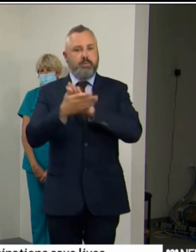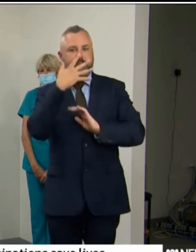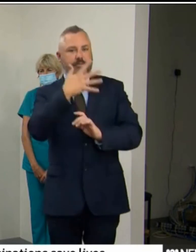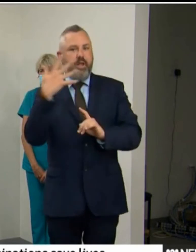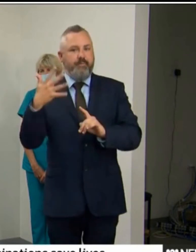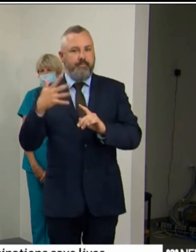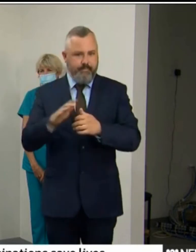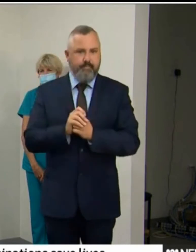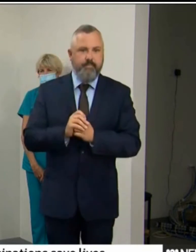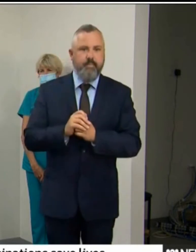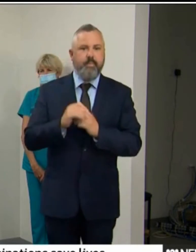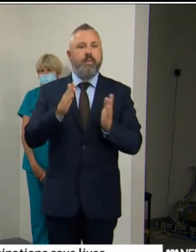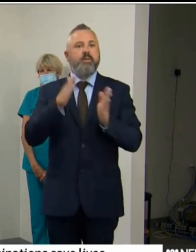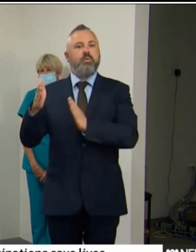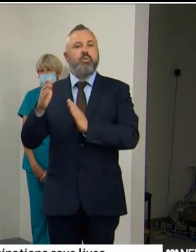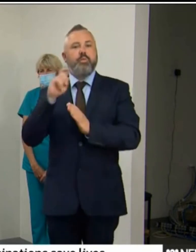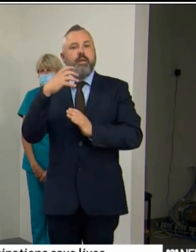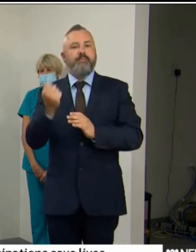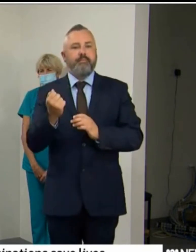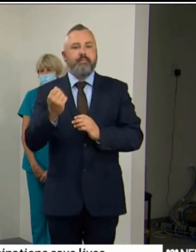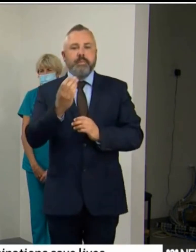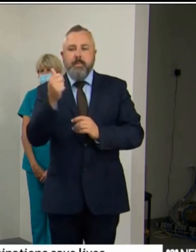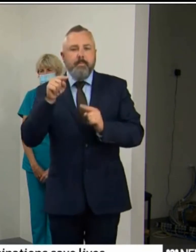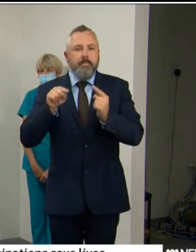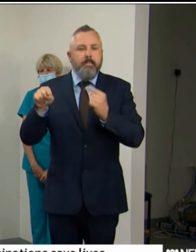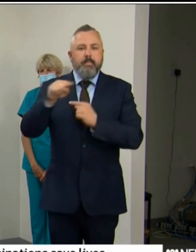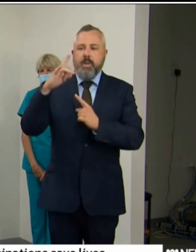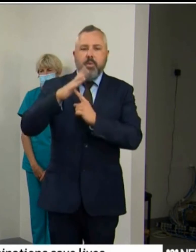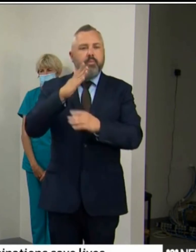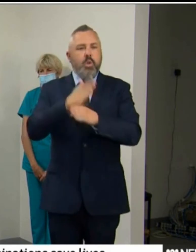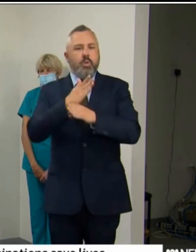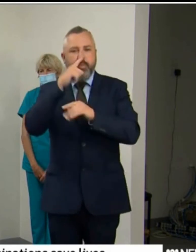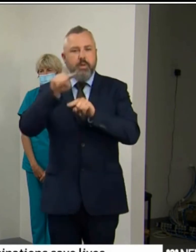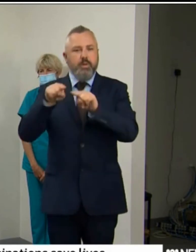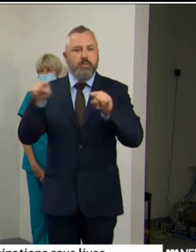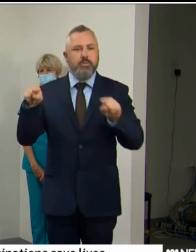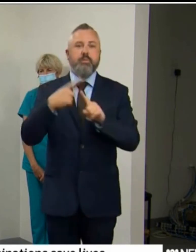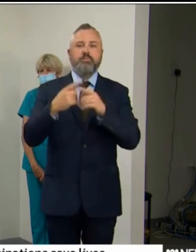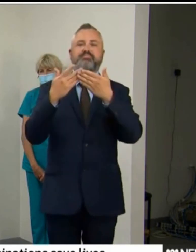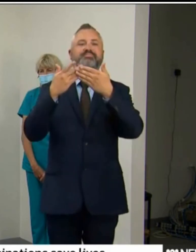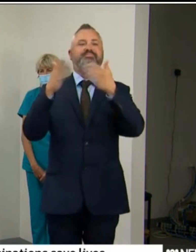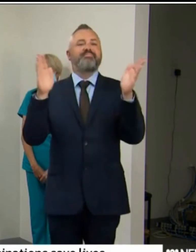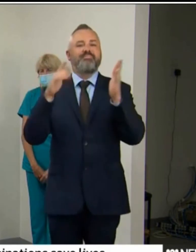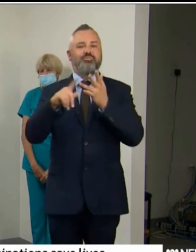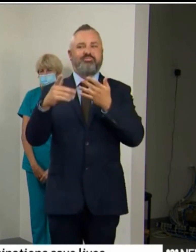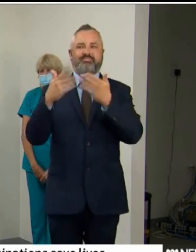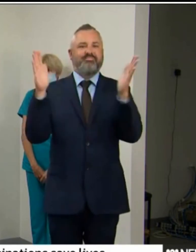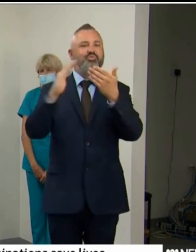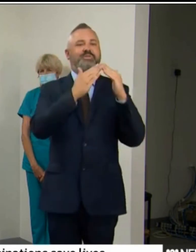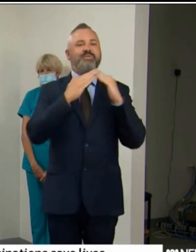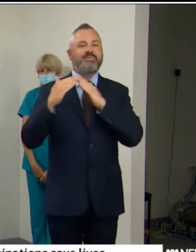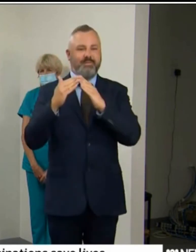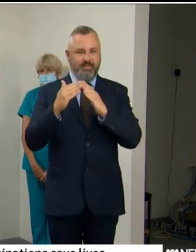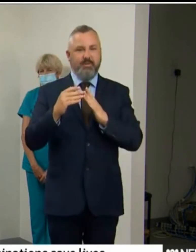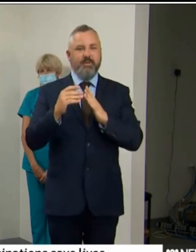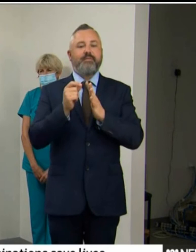then we'll have some critical workforce groups, and then the general population in Phase 2B, and then